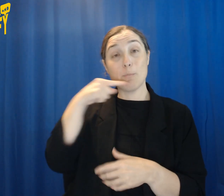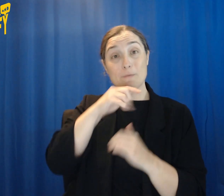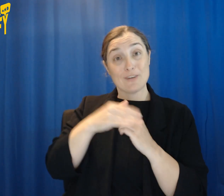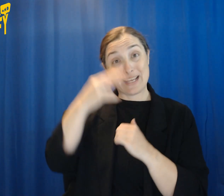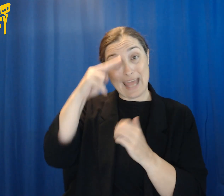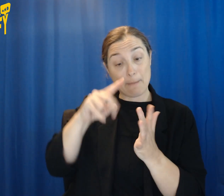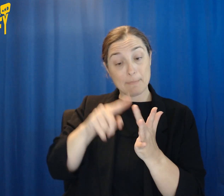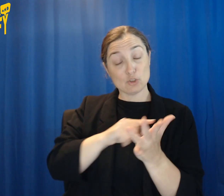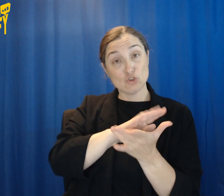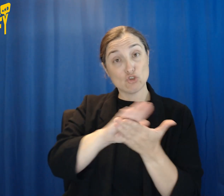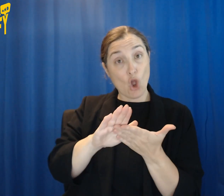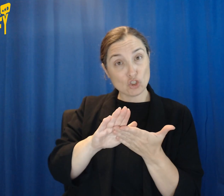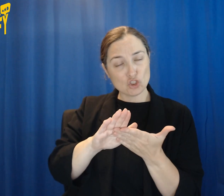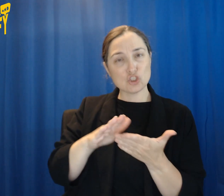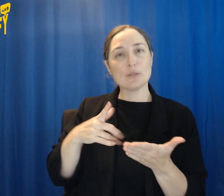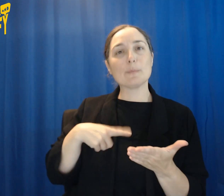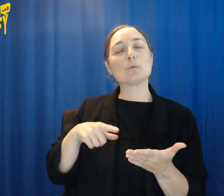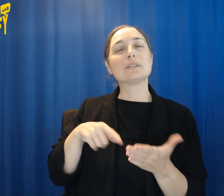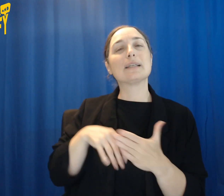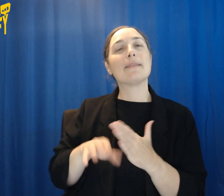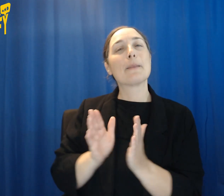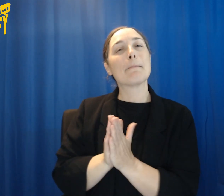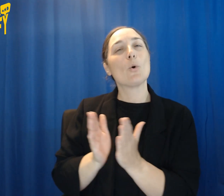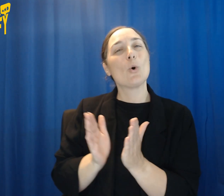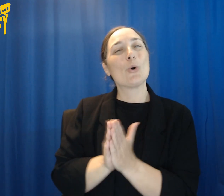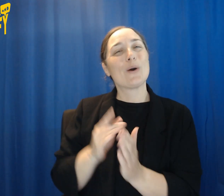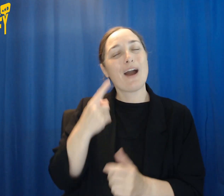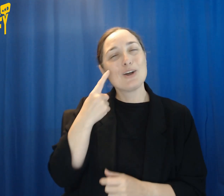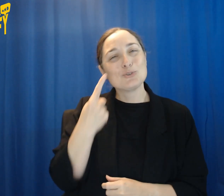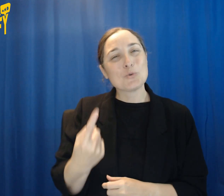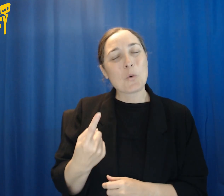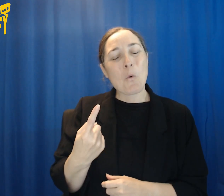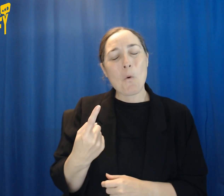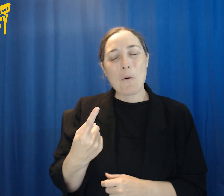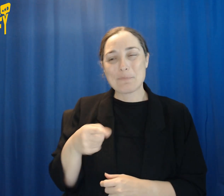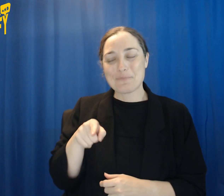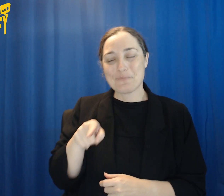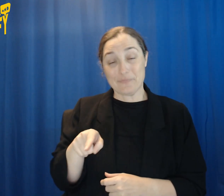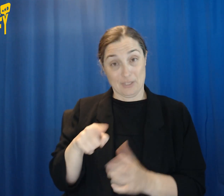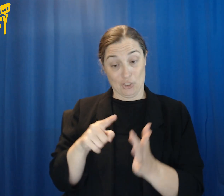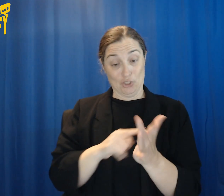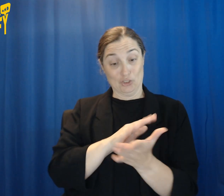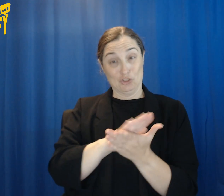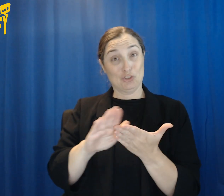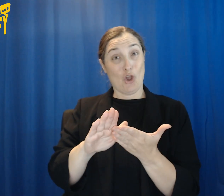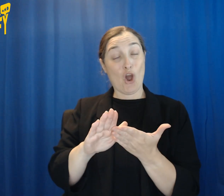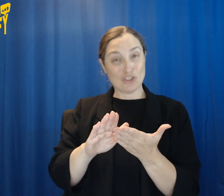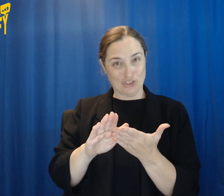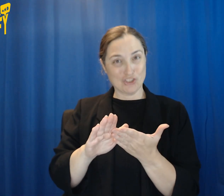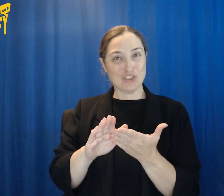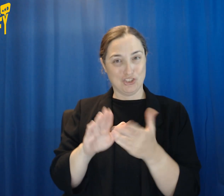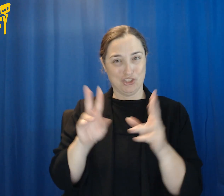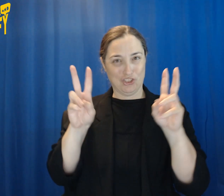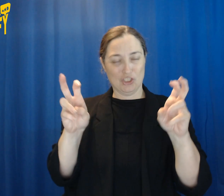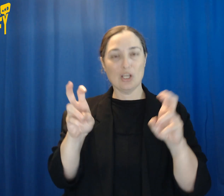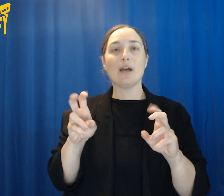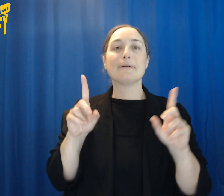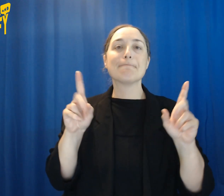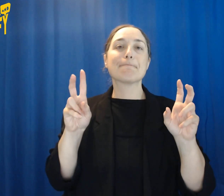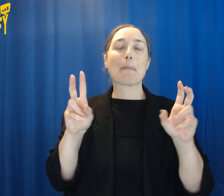I remember reading the book and seeing that you used Josh as the example of a cool boy or a cool